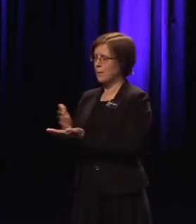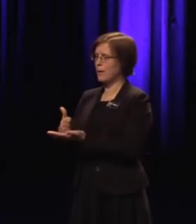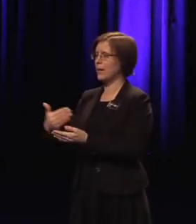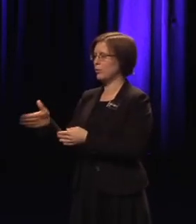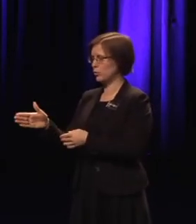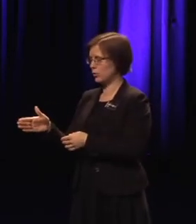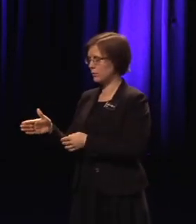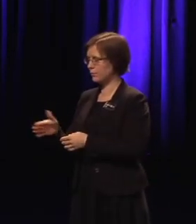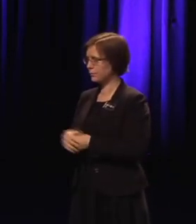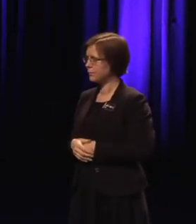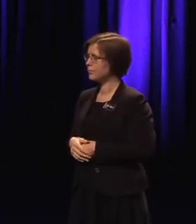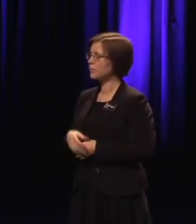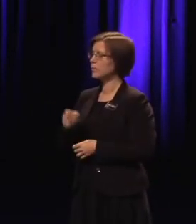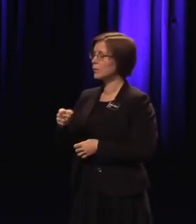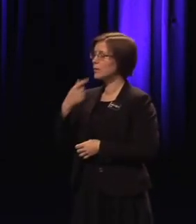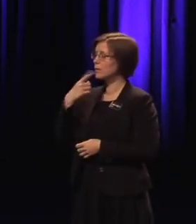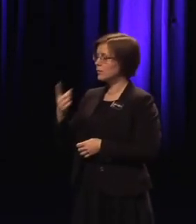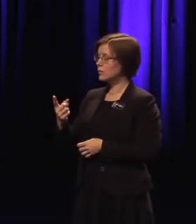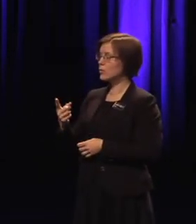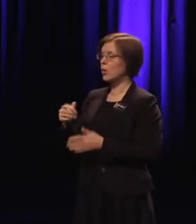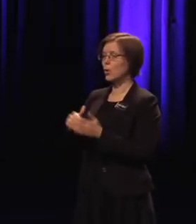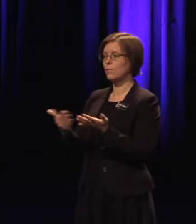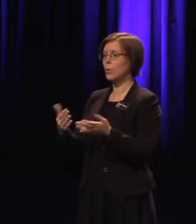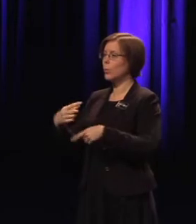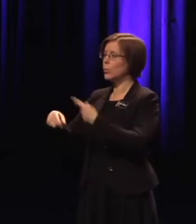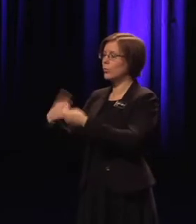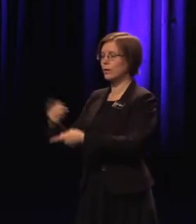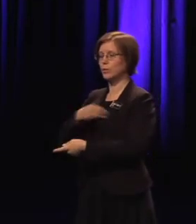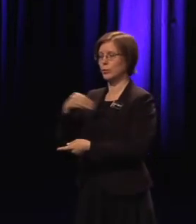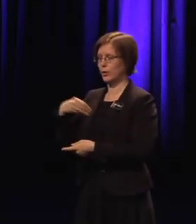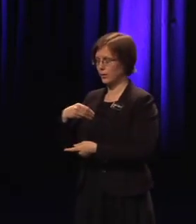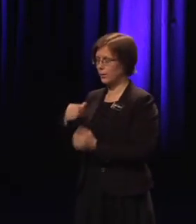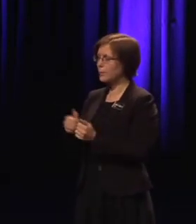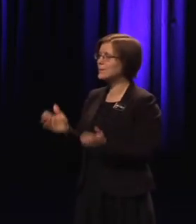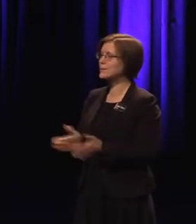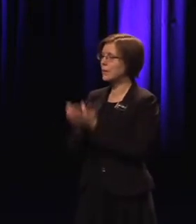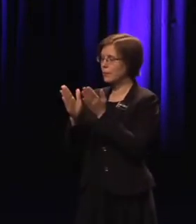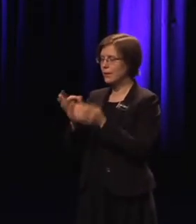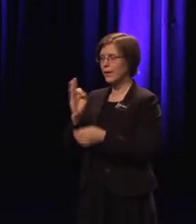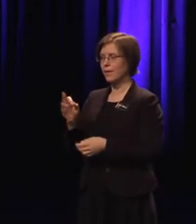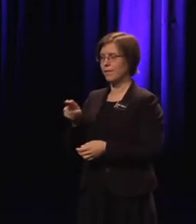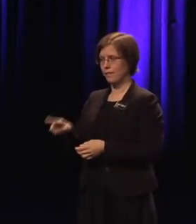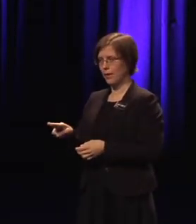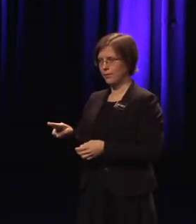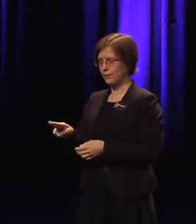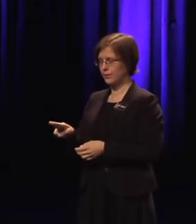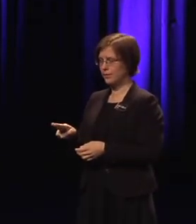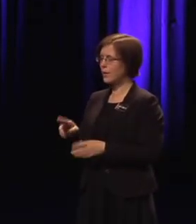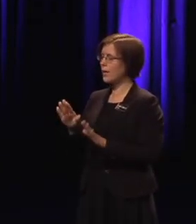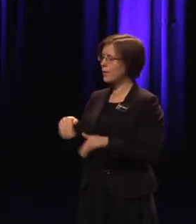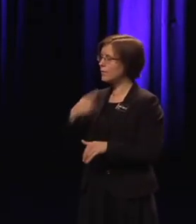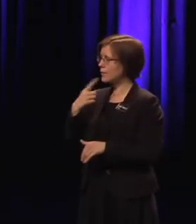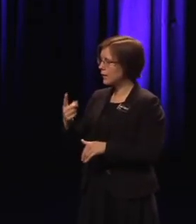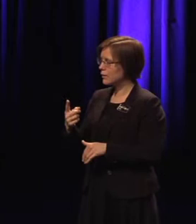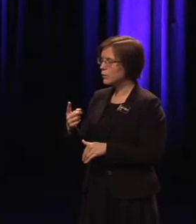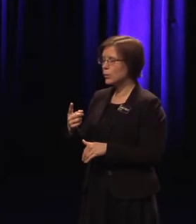while this was being said by the development agencies, at the same time, the human rights mechanisms and the voices from